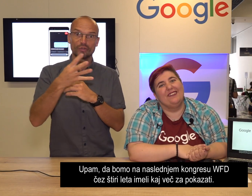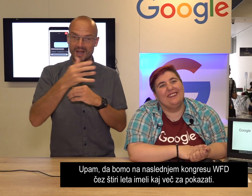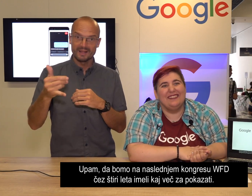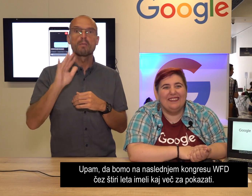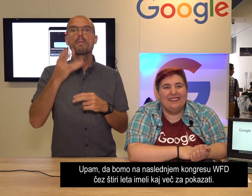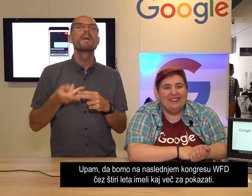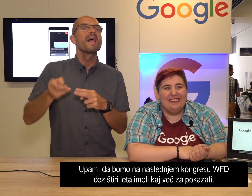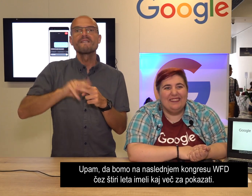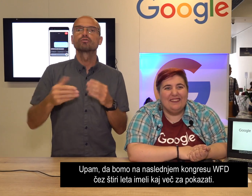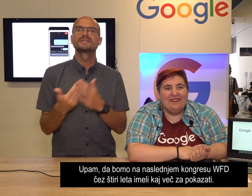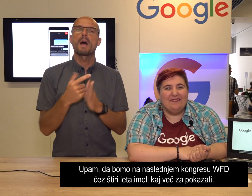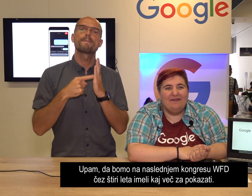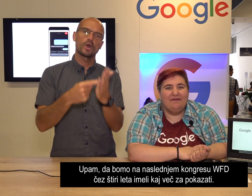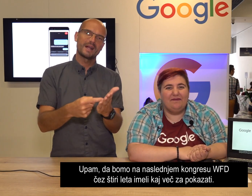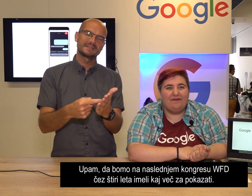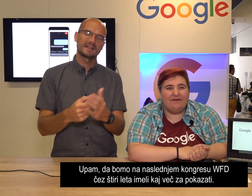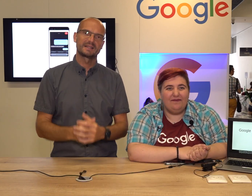show you.